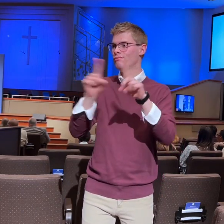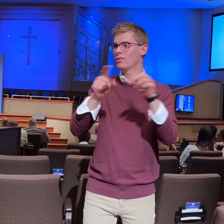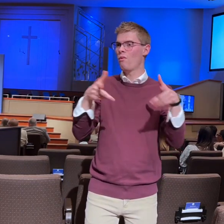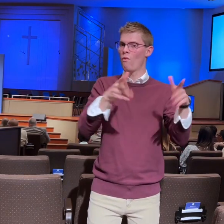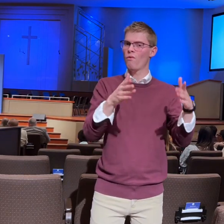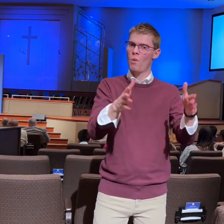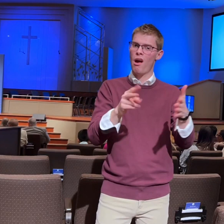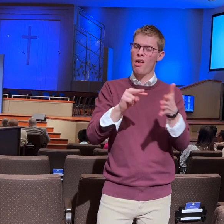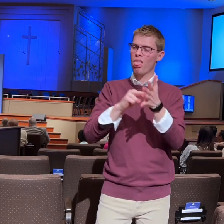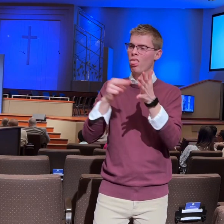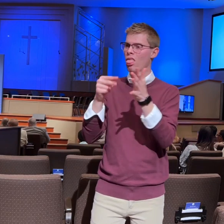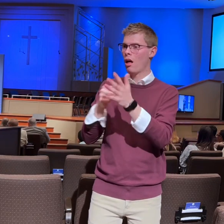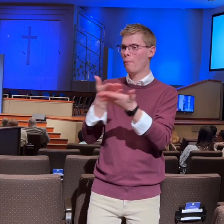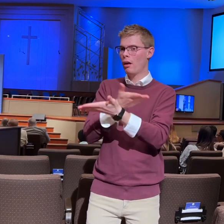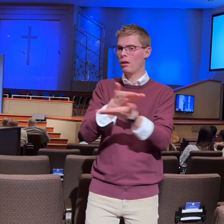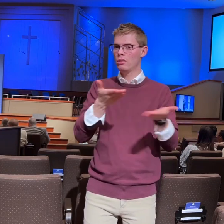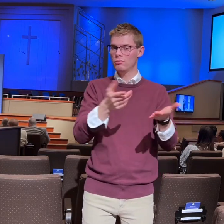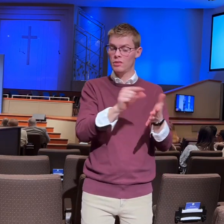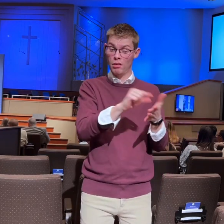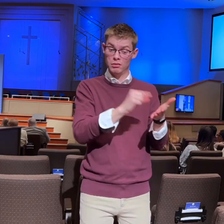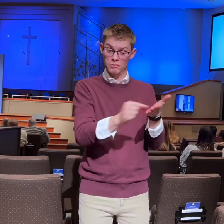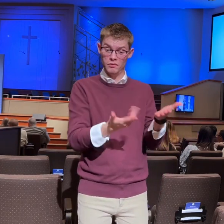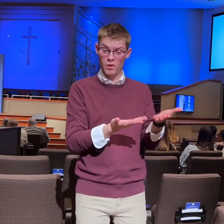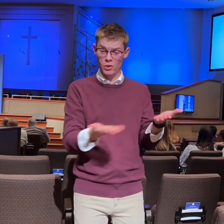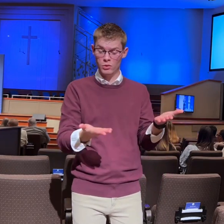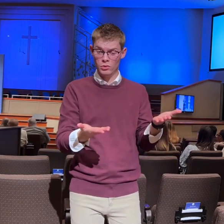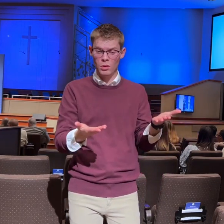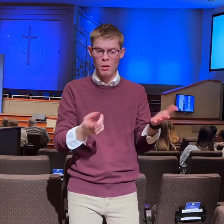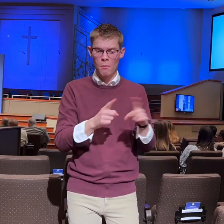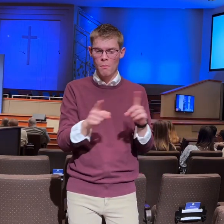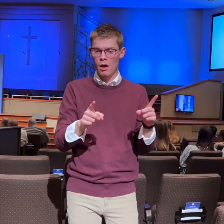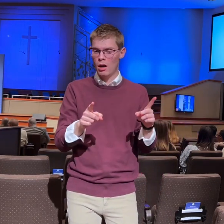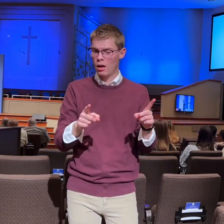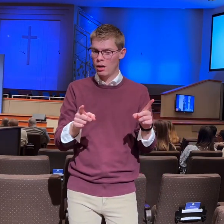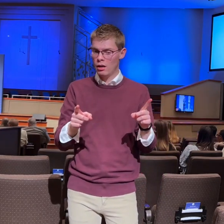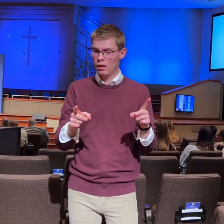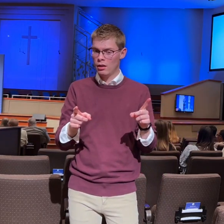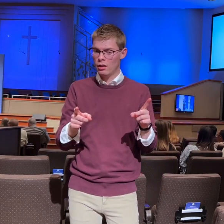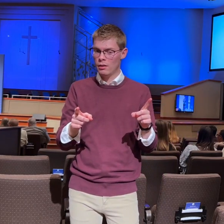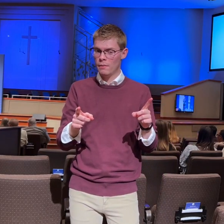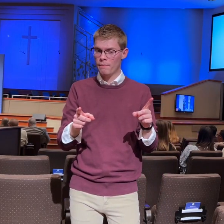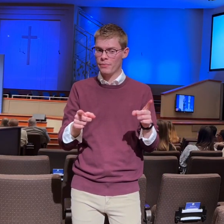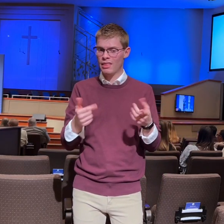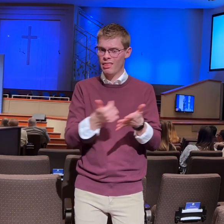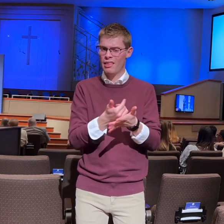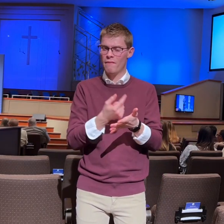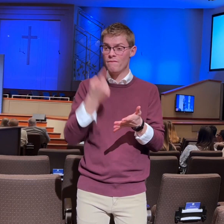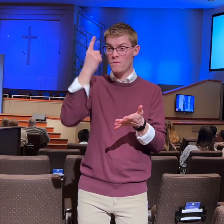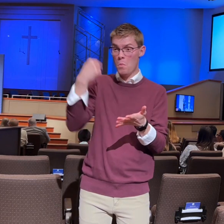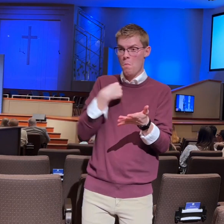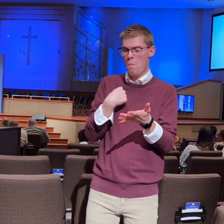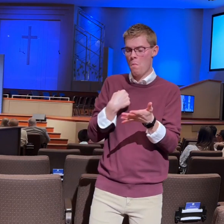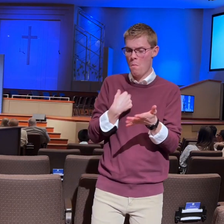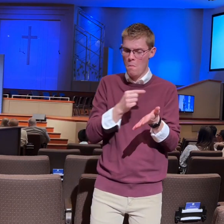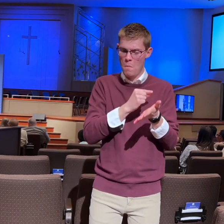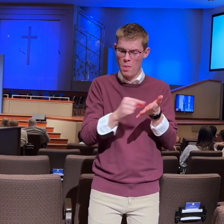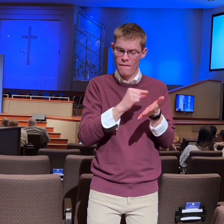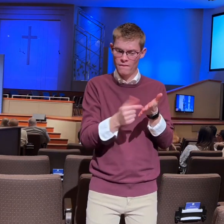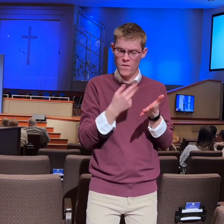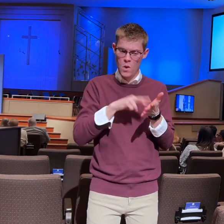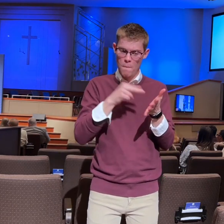implies of us in the sense of the body life is that someone is in Christ. Someone that is saved.